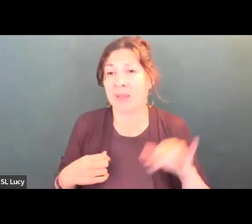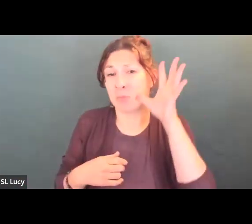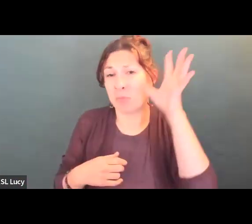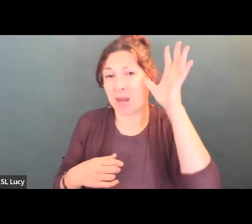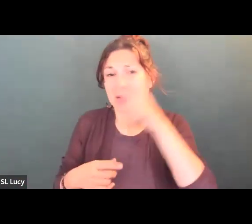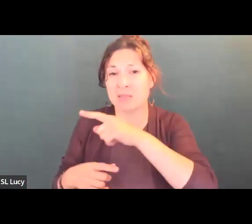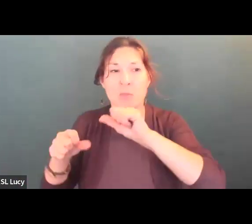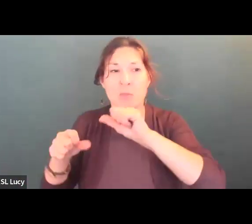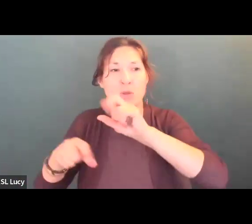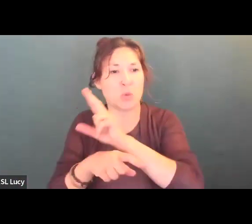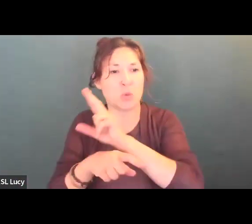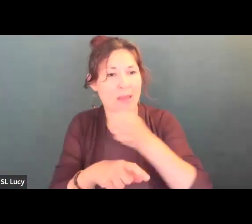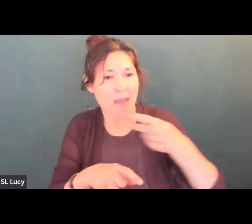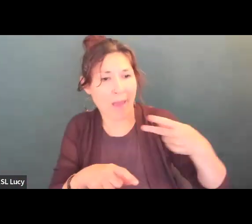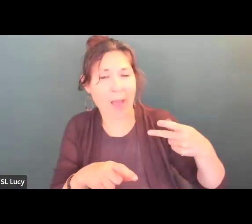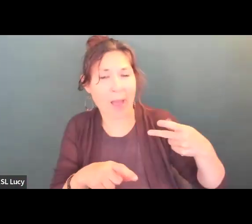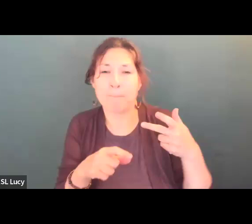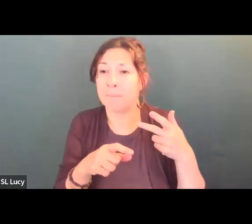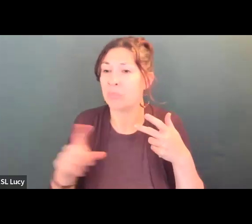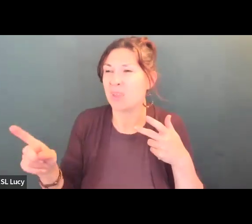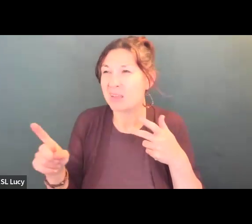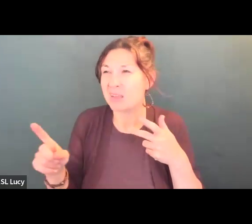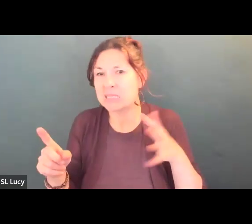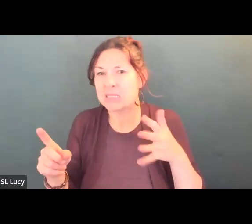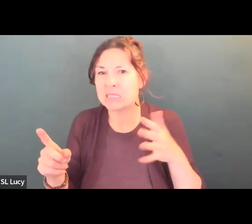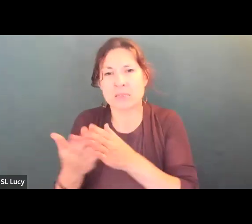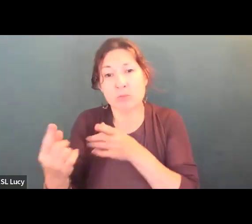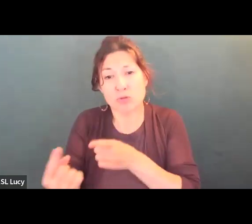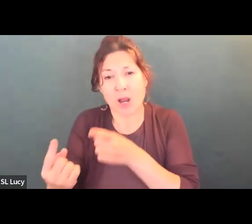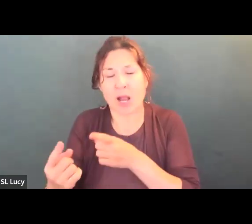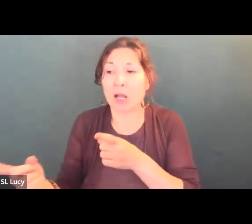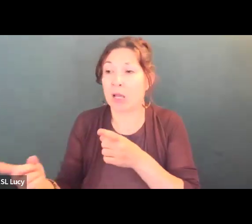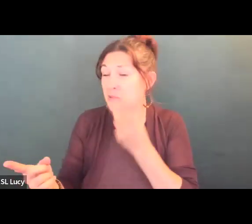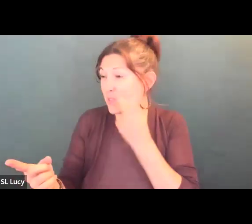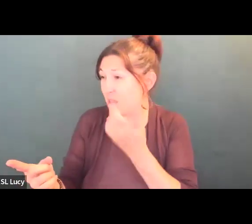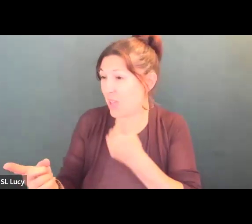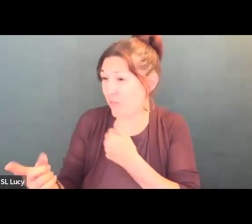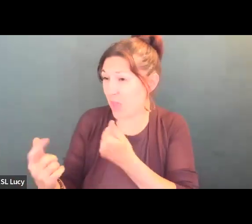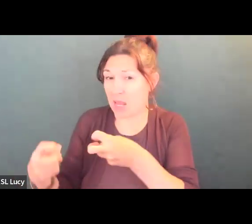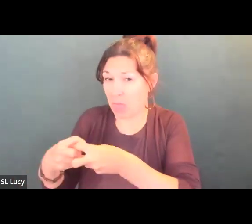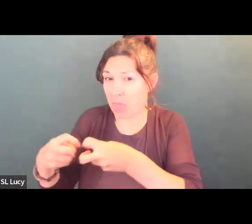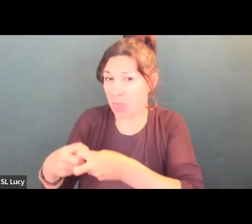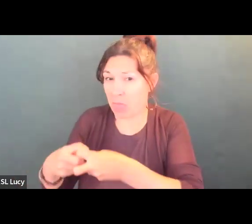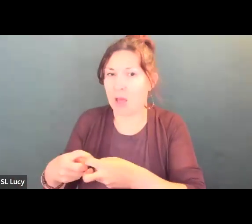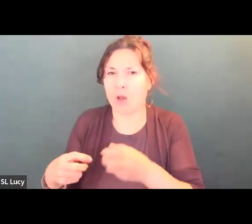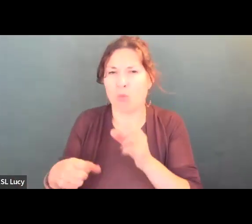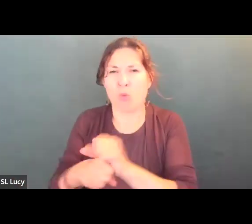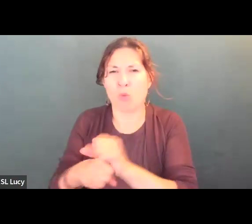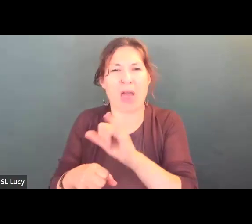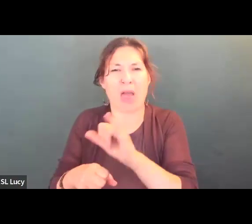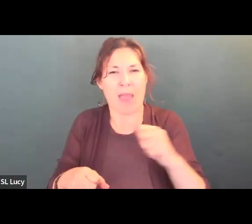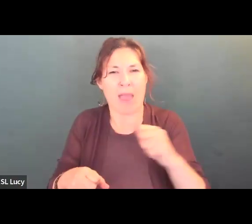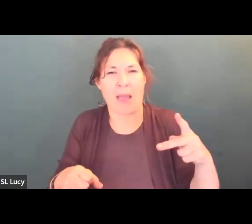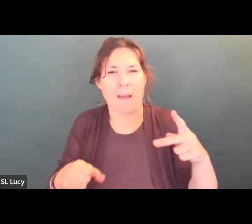app, and then kind of reporting back if they're seeing any kind of a glitch. We're working with Zoom on a daily basis to correct